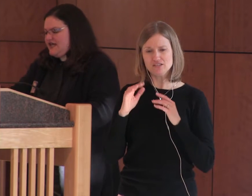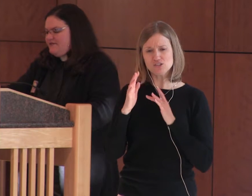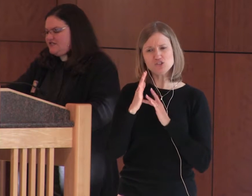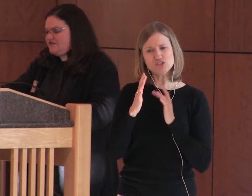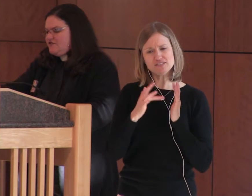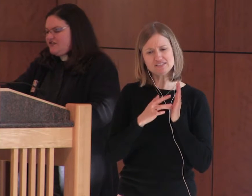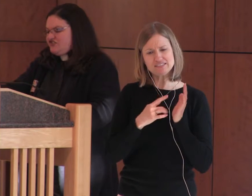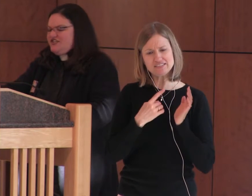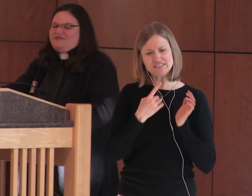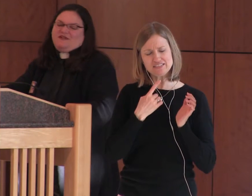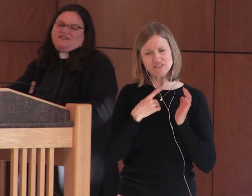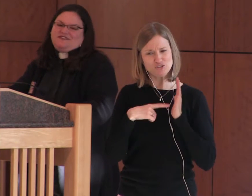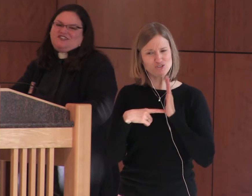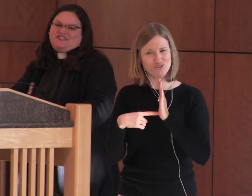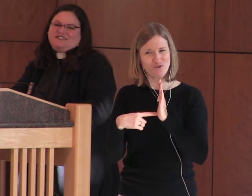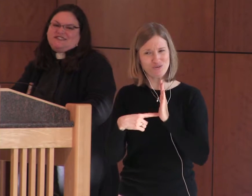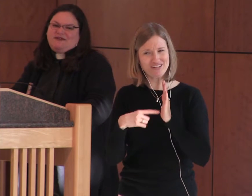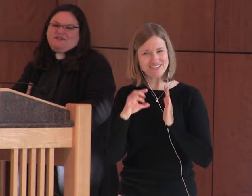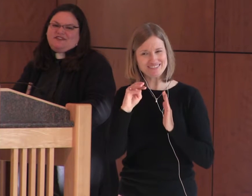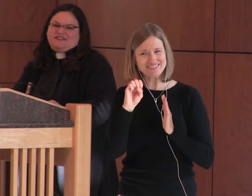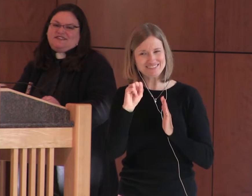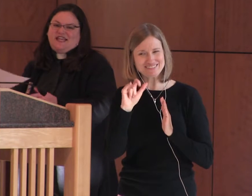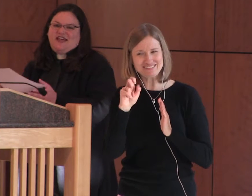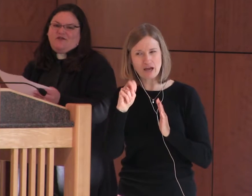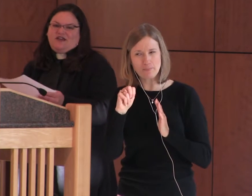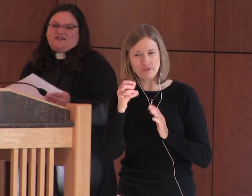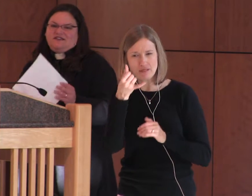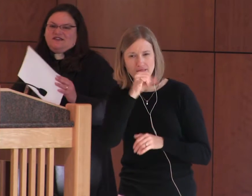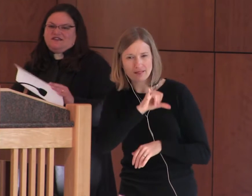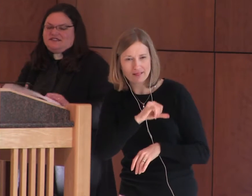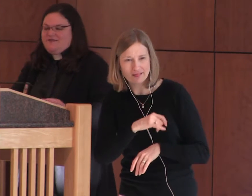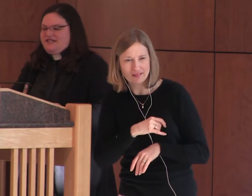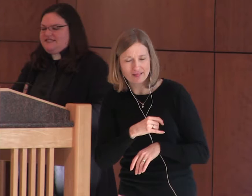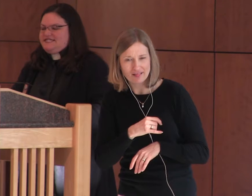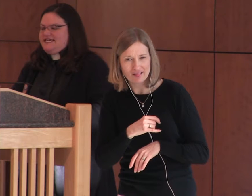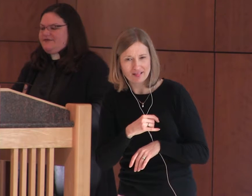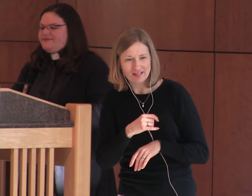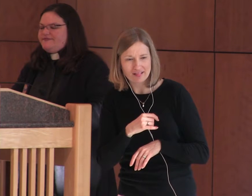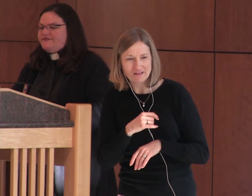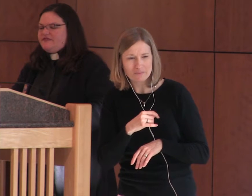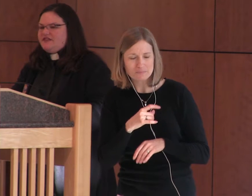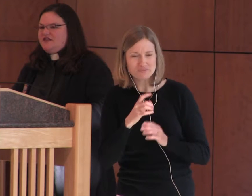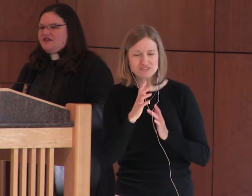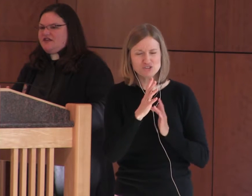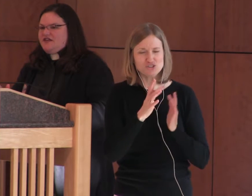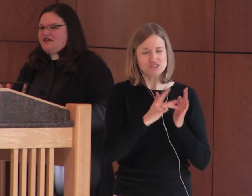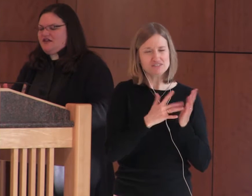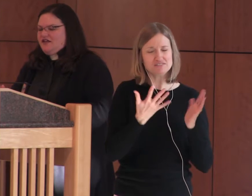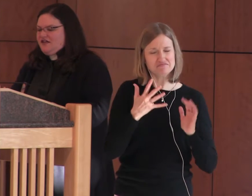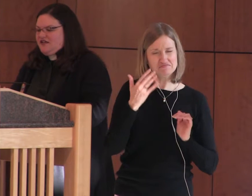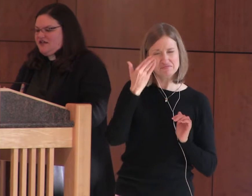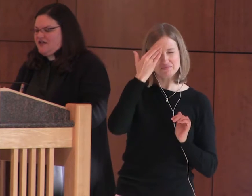exposes Simon's foolishness, because Jesus is able to say what Simon is thinking,